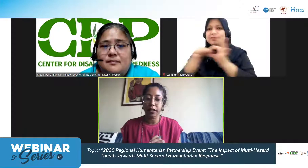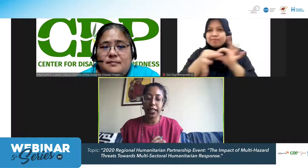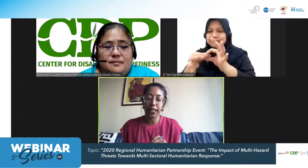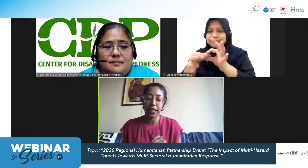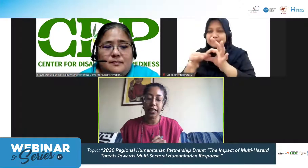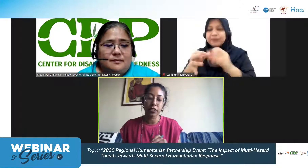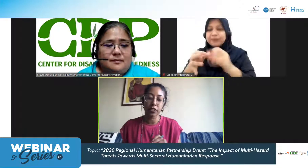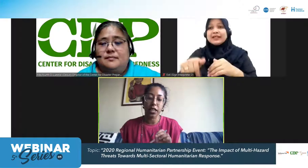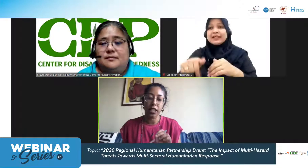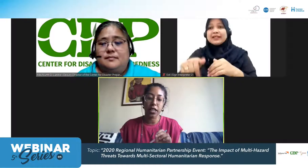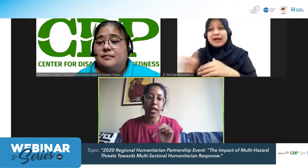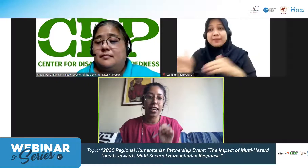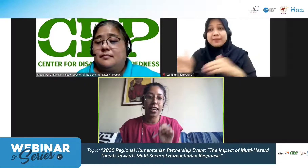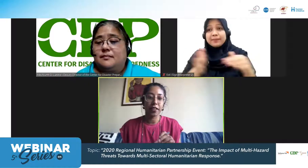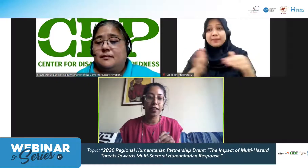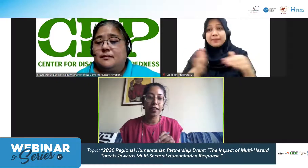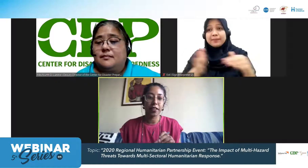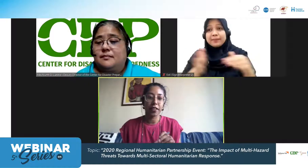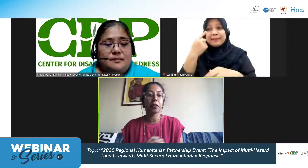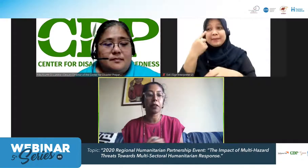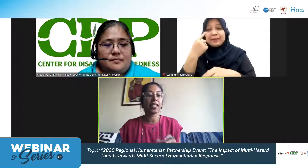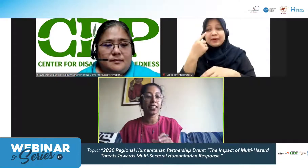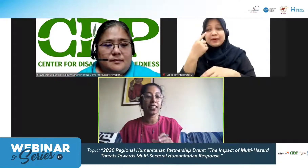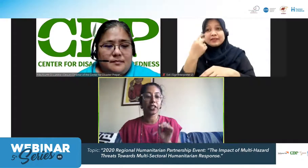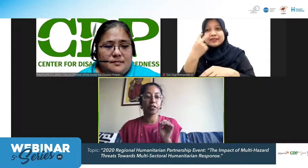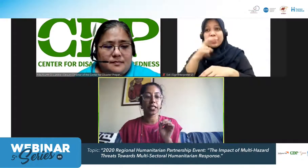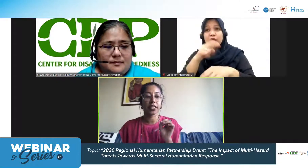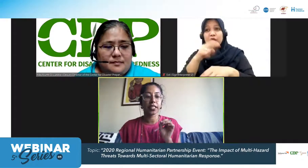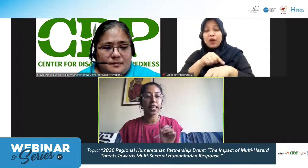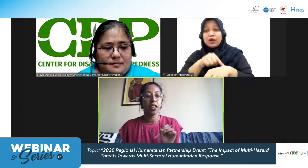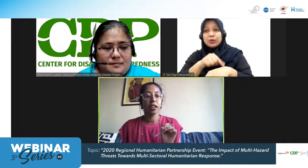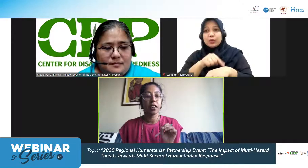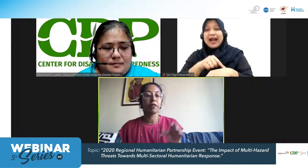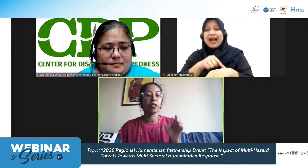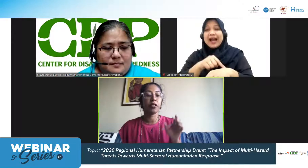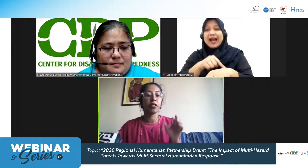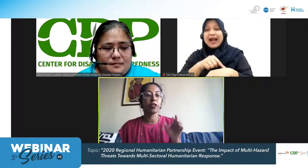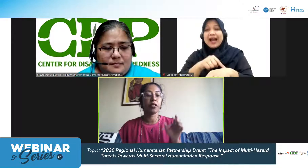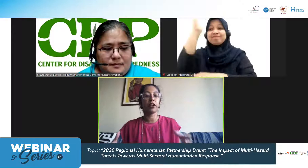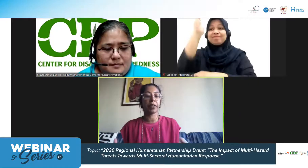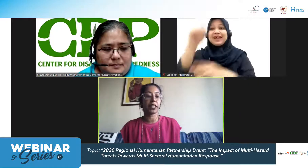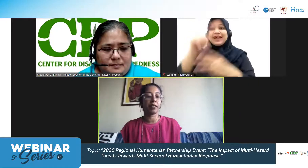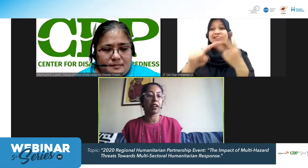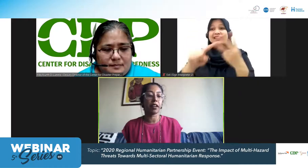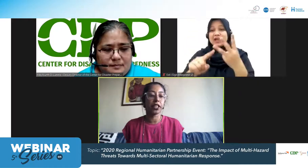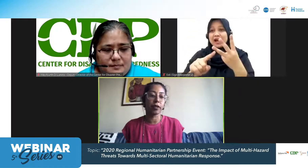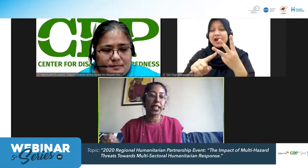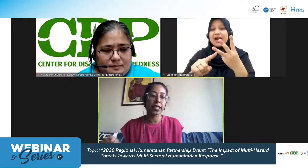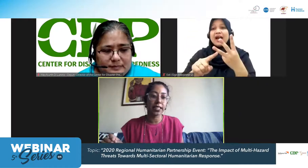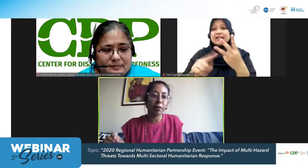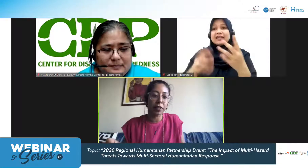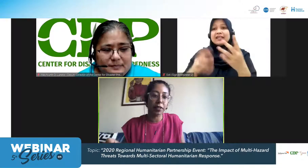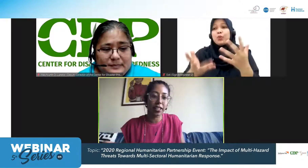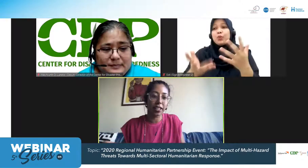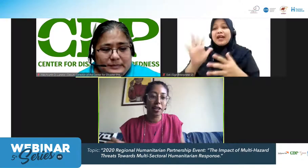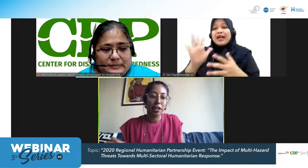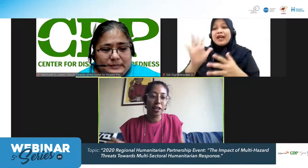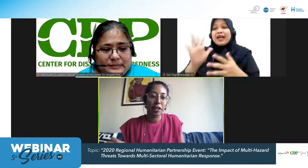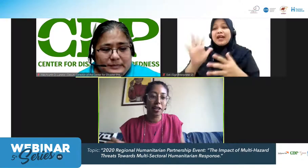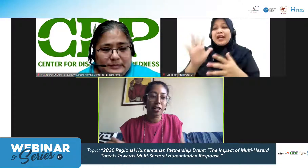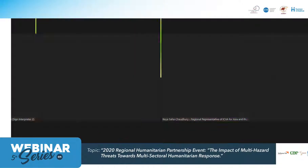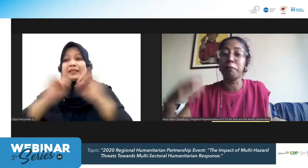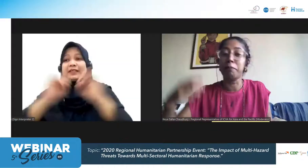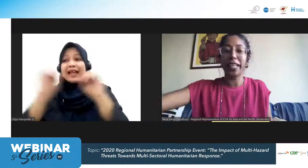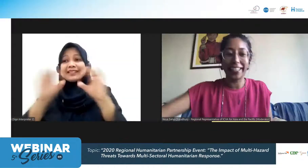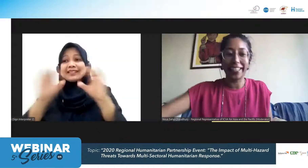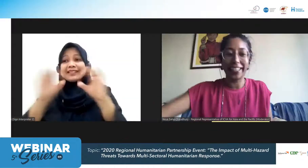we're looking at the interest of time, to the other panelists, I don't know if there's anything, Mayforth gives a really comprehensive coverage. So unless there's something you think,